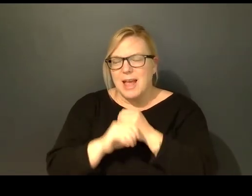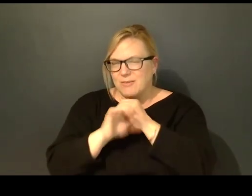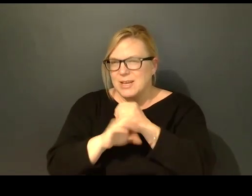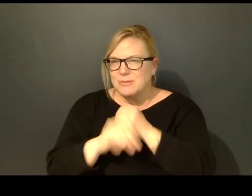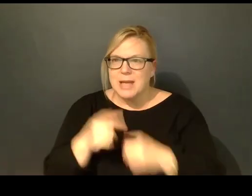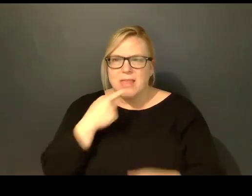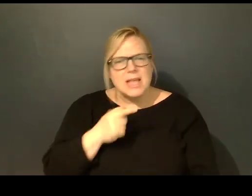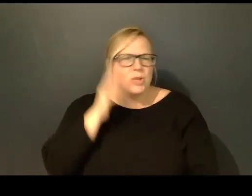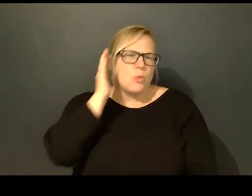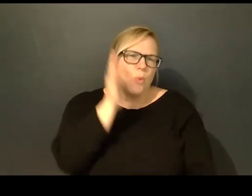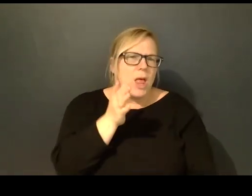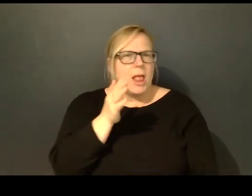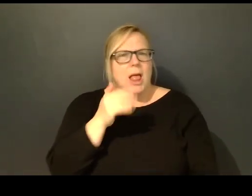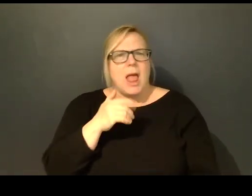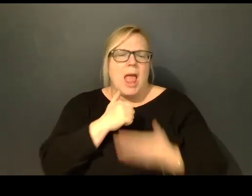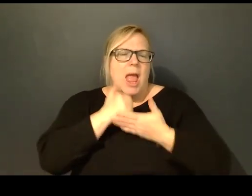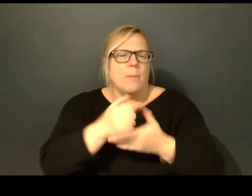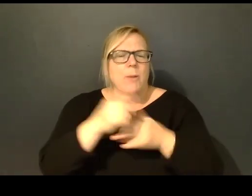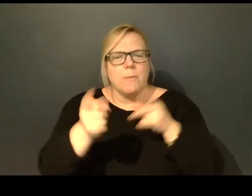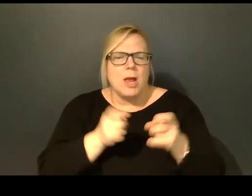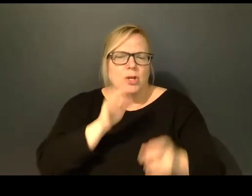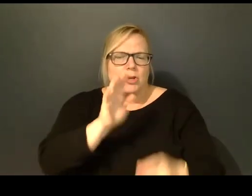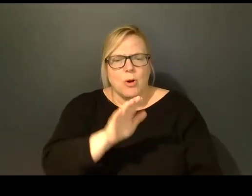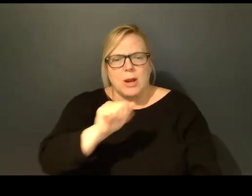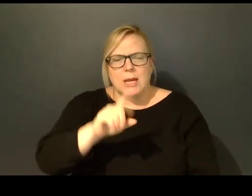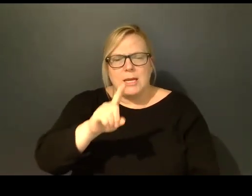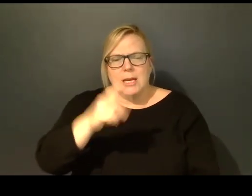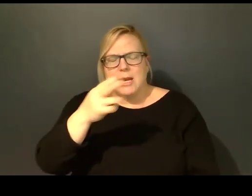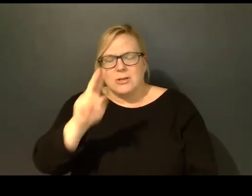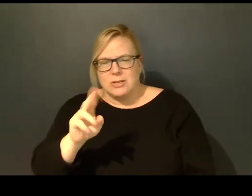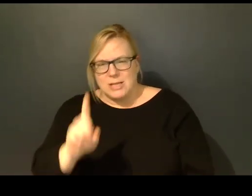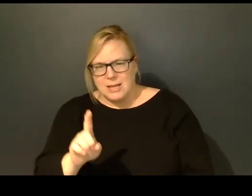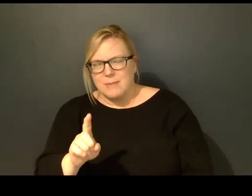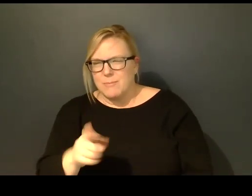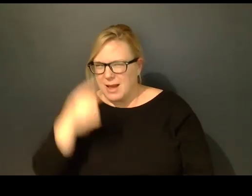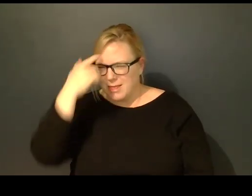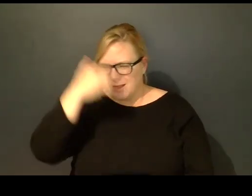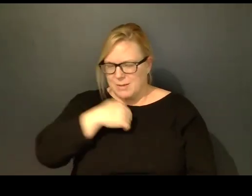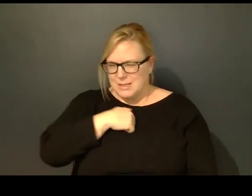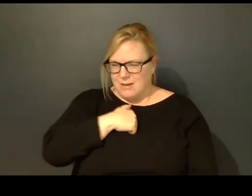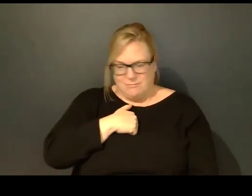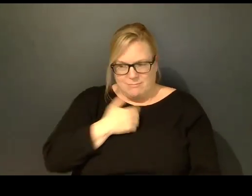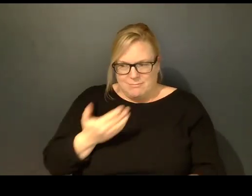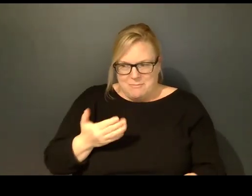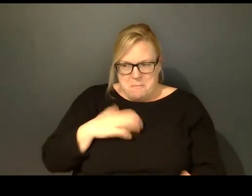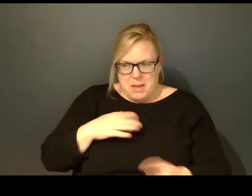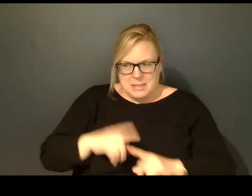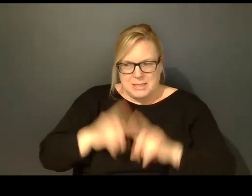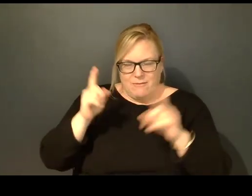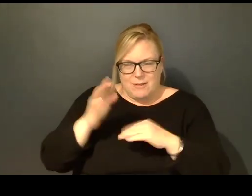like Franco's. We may manage things in very different ways. Now, Milena, you said that